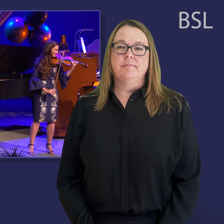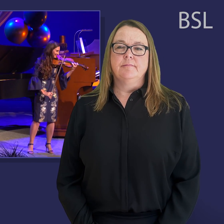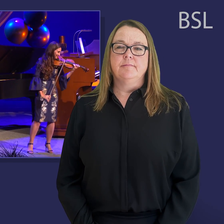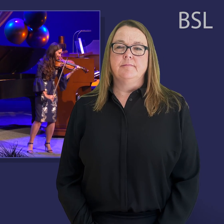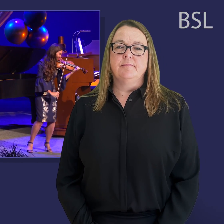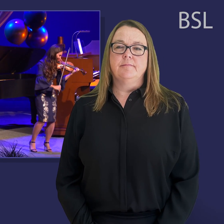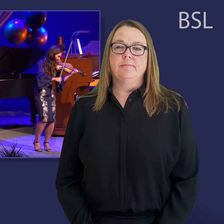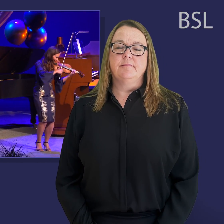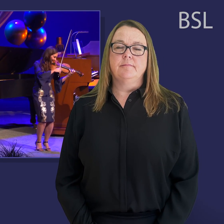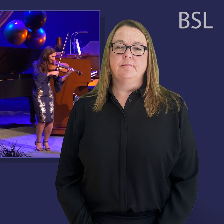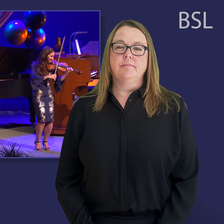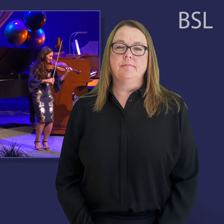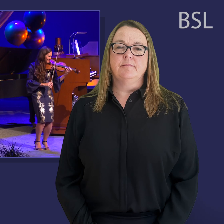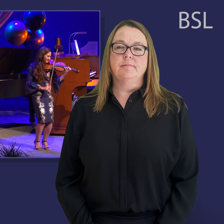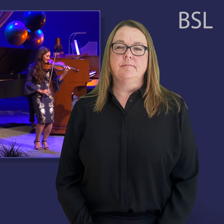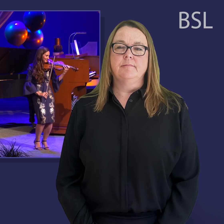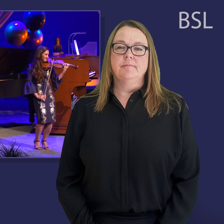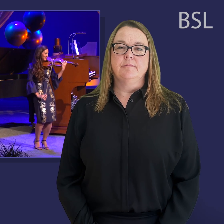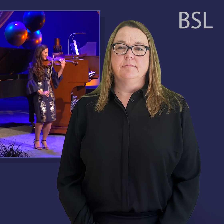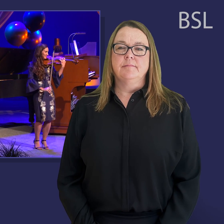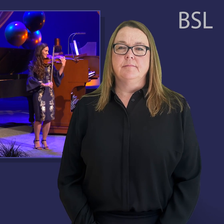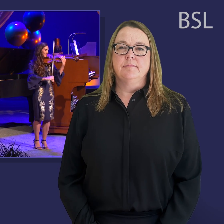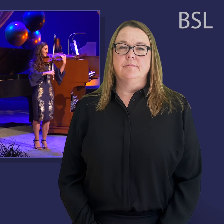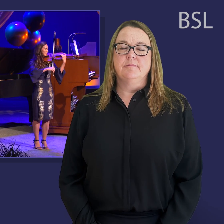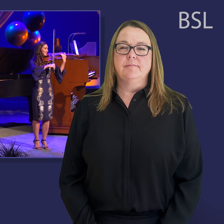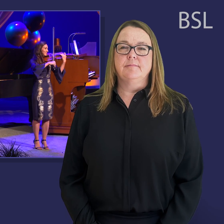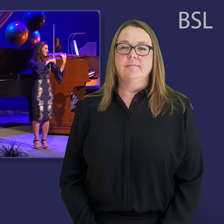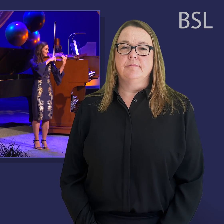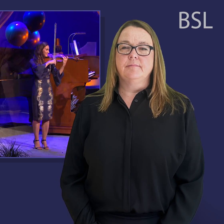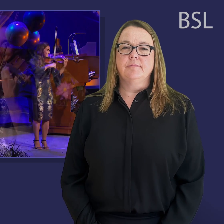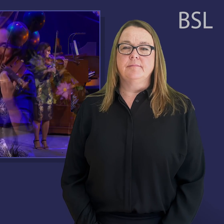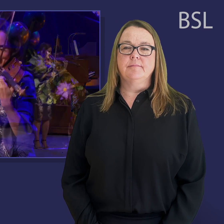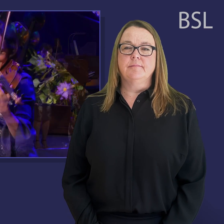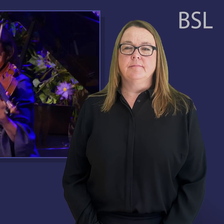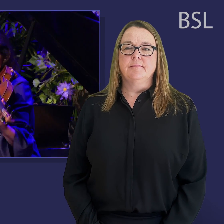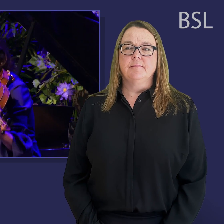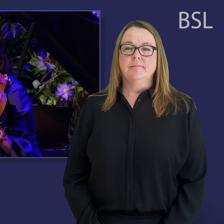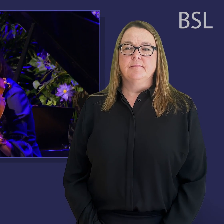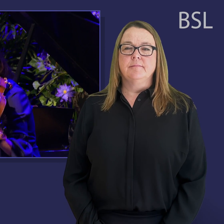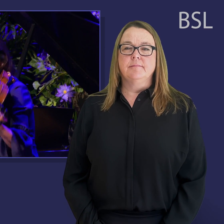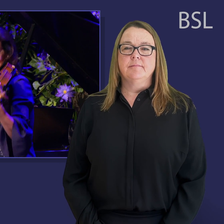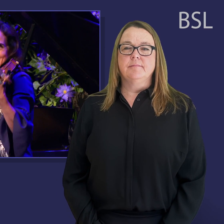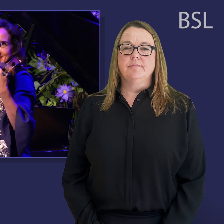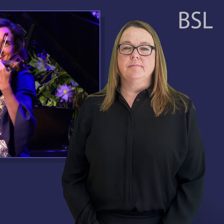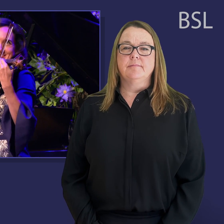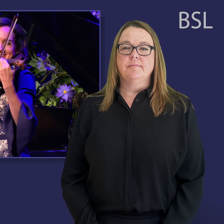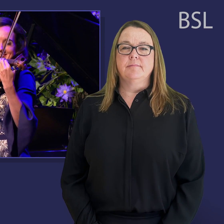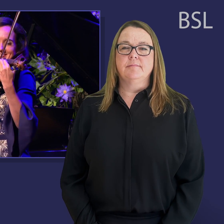Thank you.